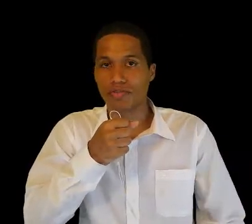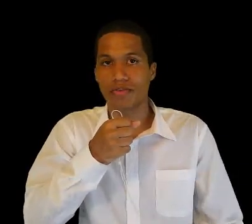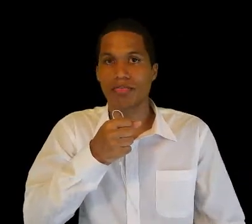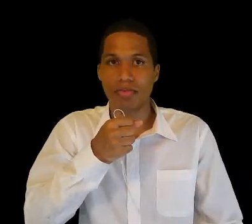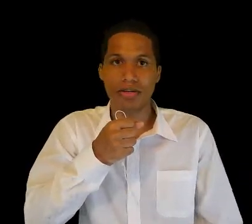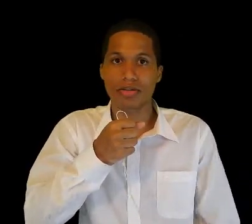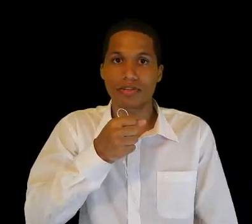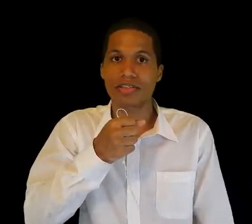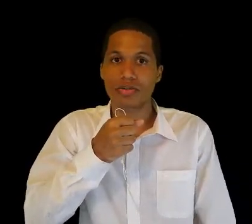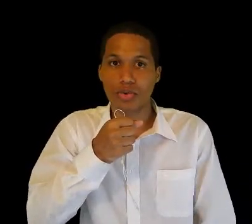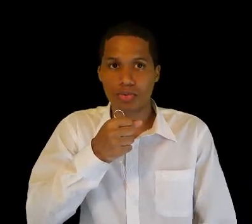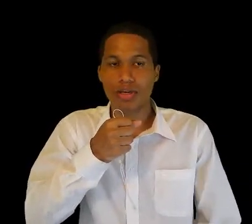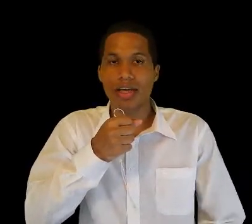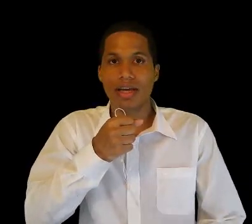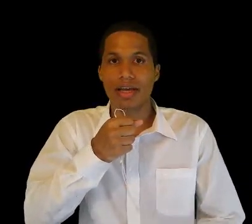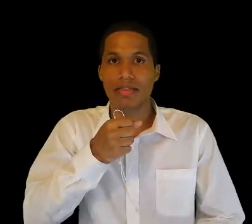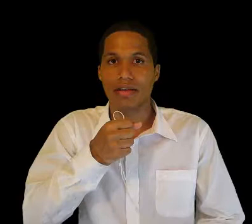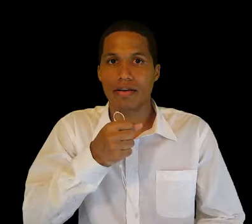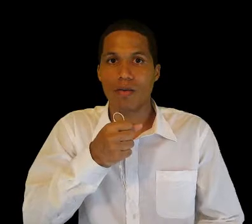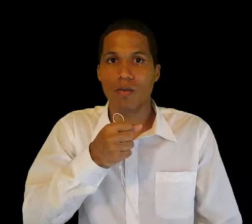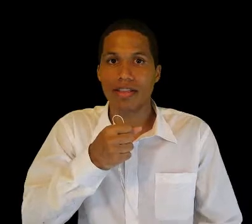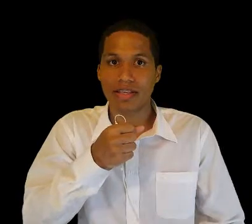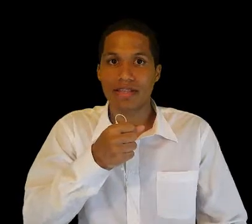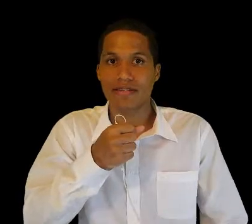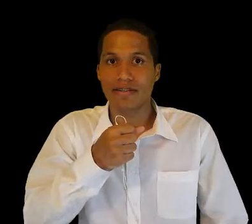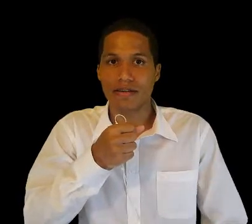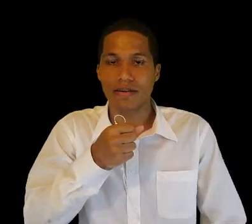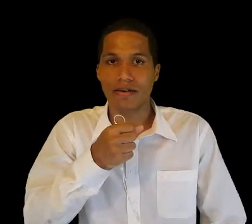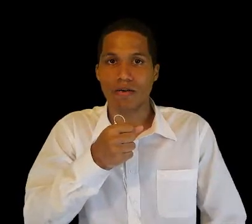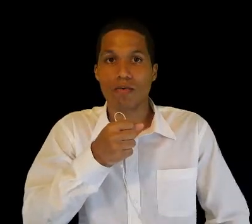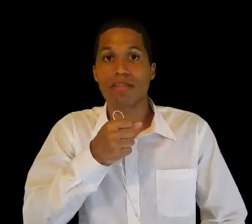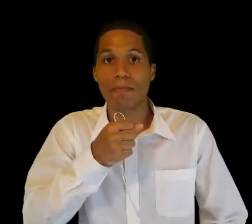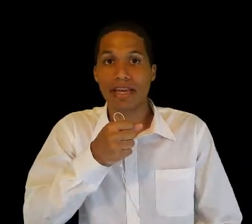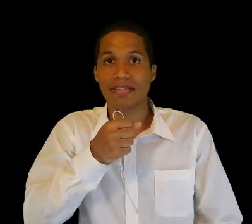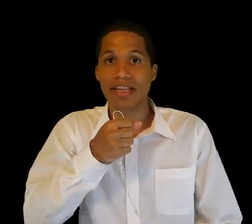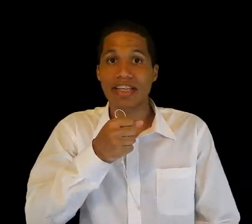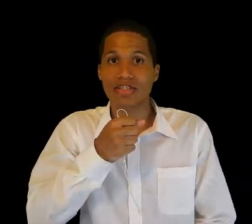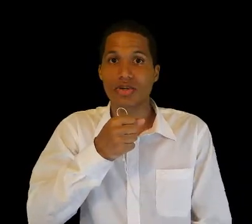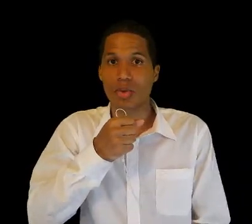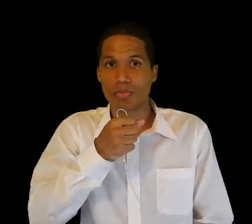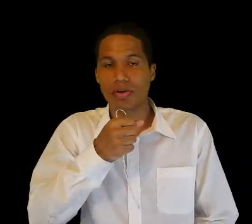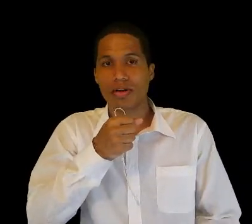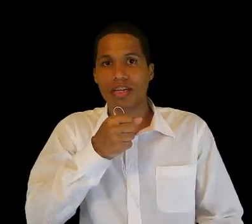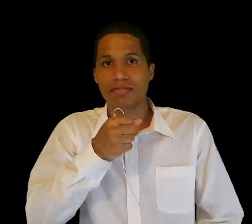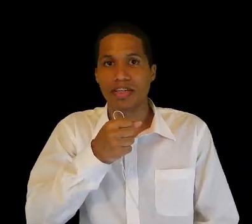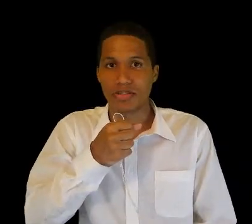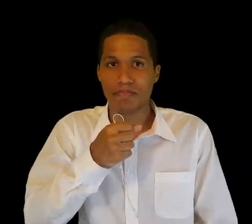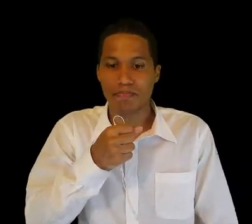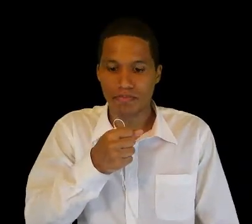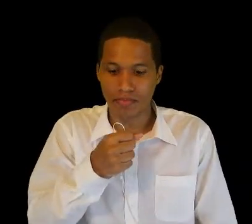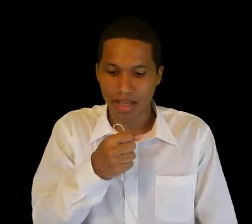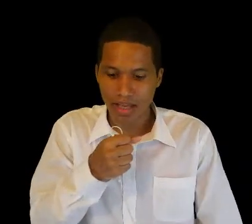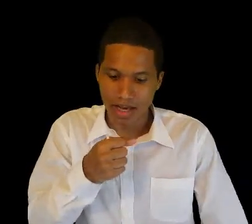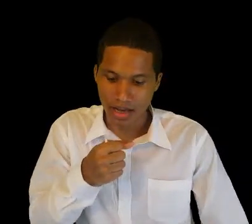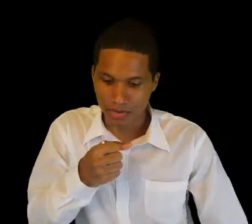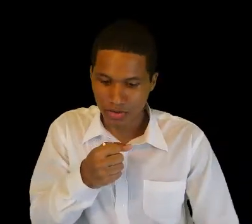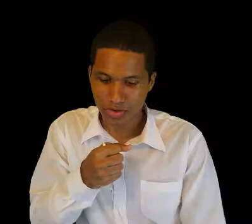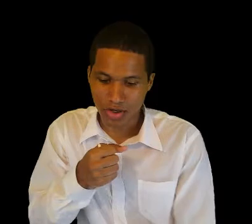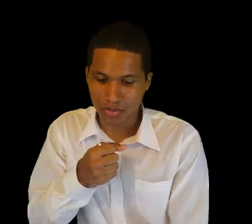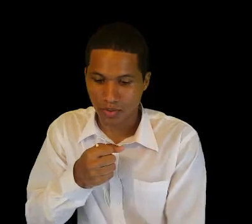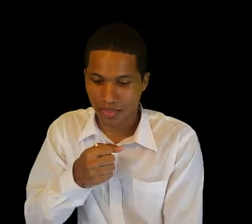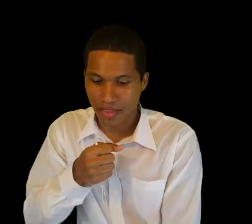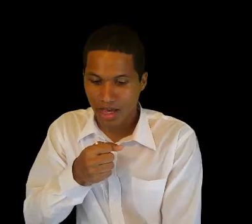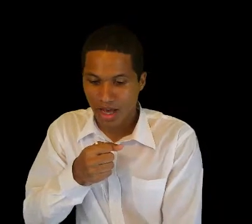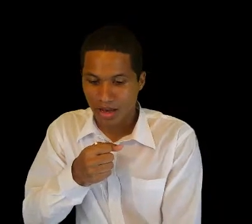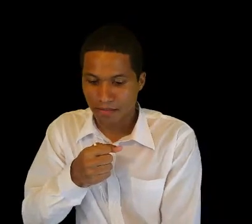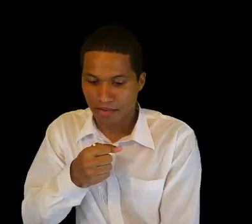groups, part of each group, and what makes each group special. Okay, I will